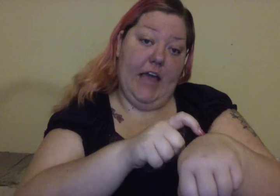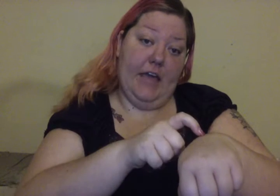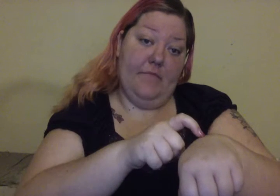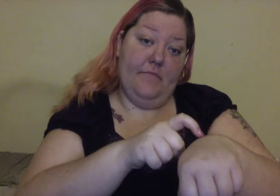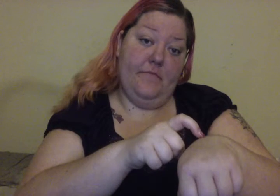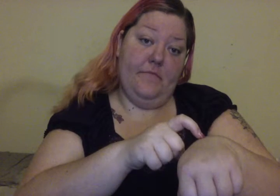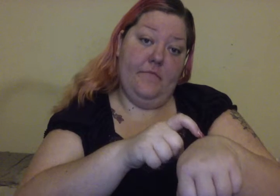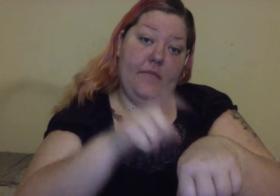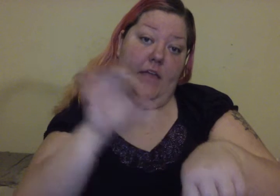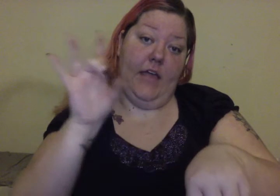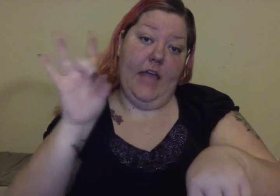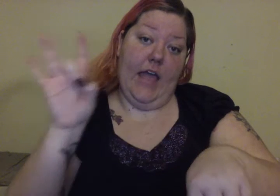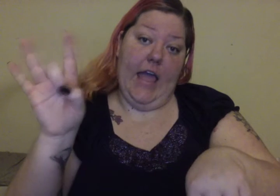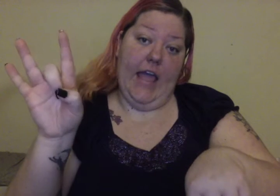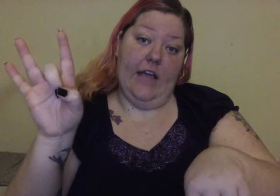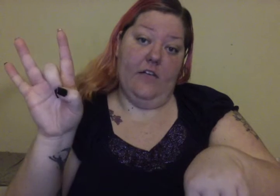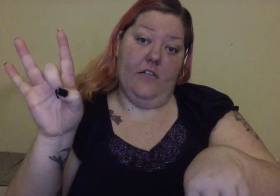Time, 8 o'clock.